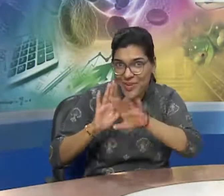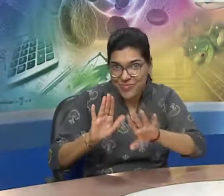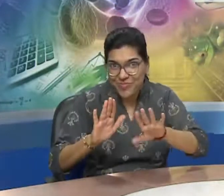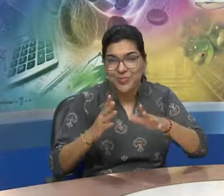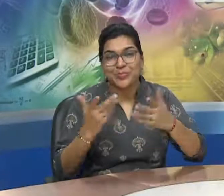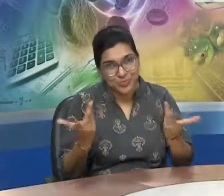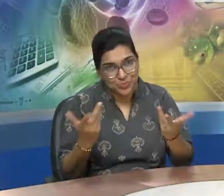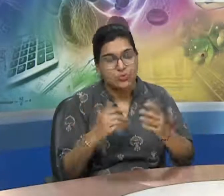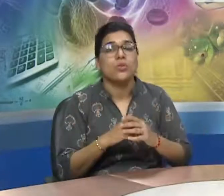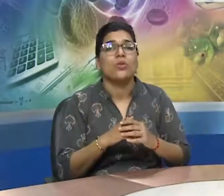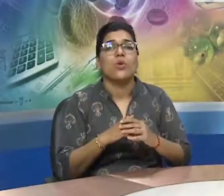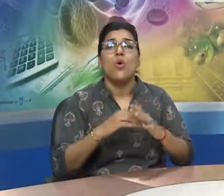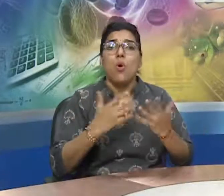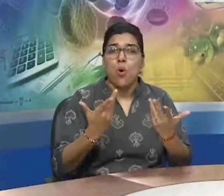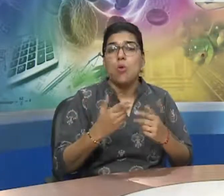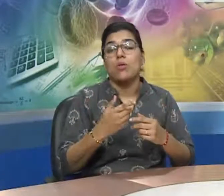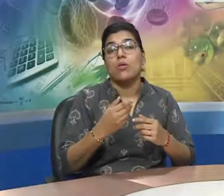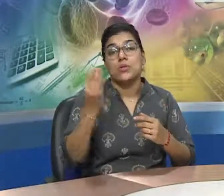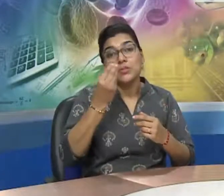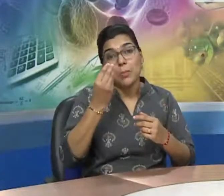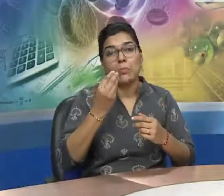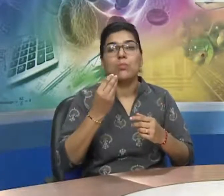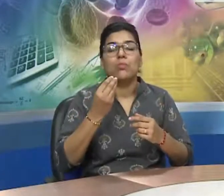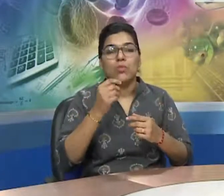Have you ever experienced it?